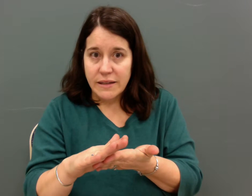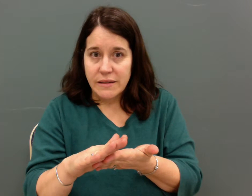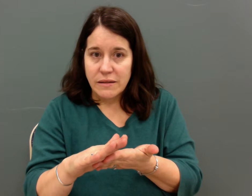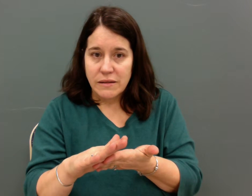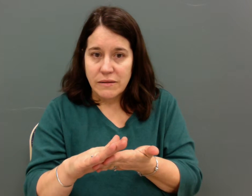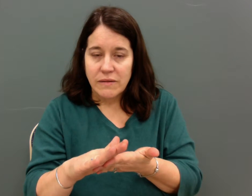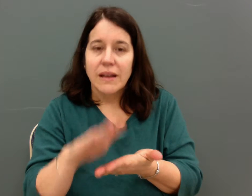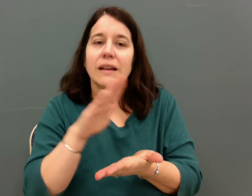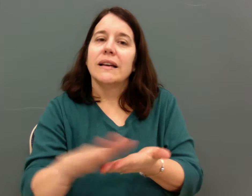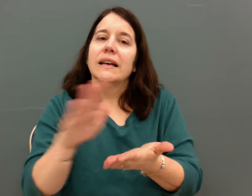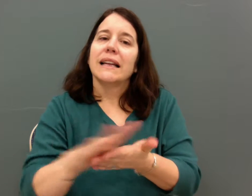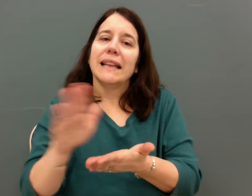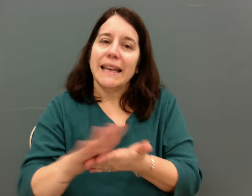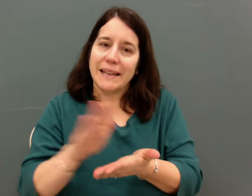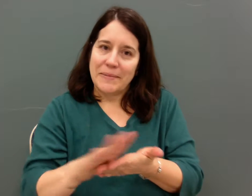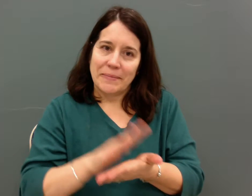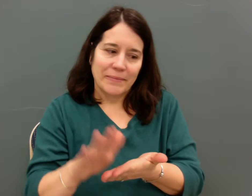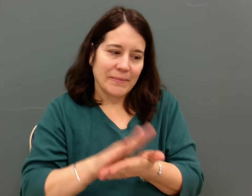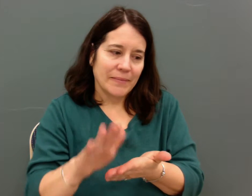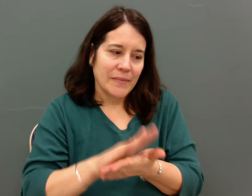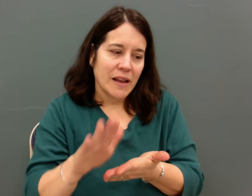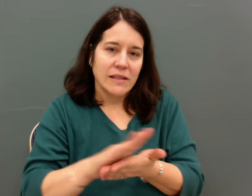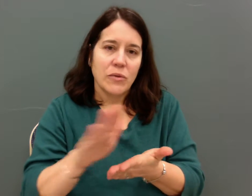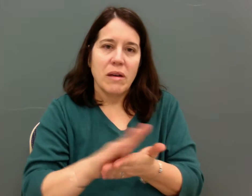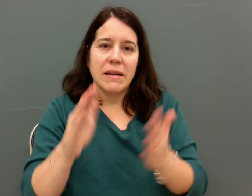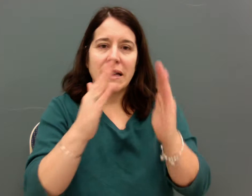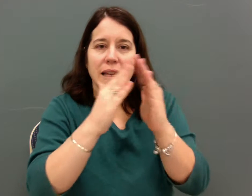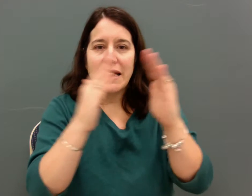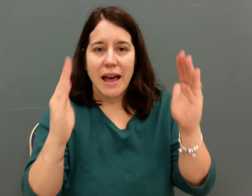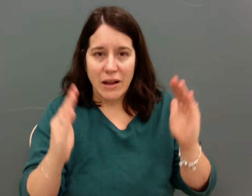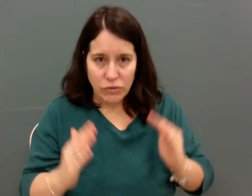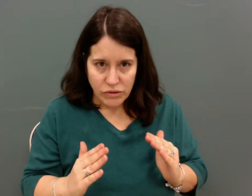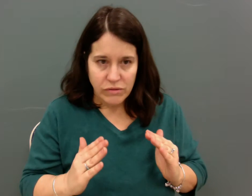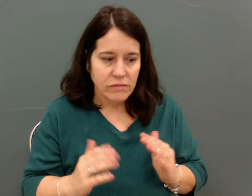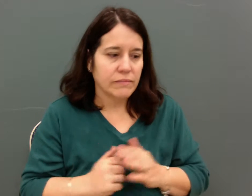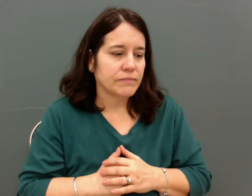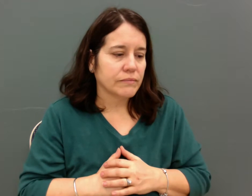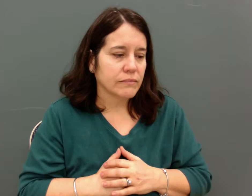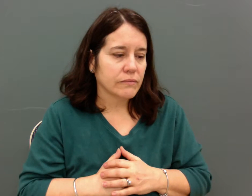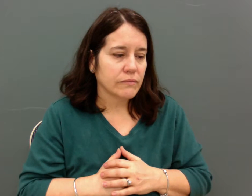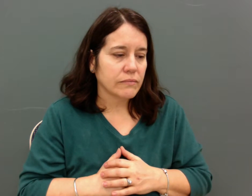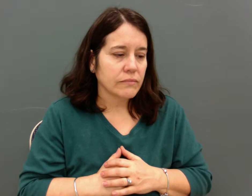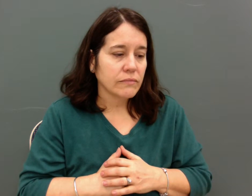nice, clean. So maybe clean house.